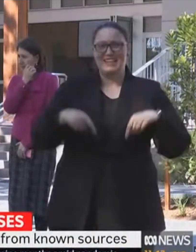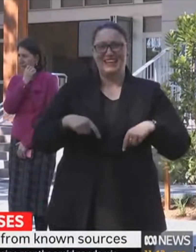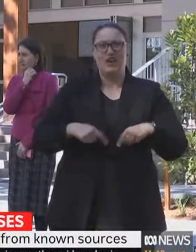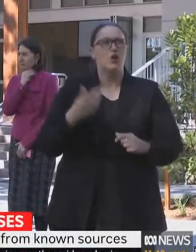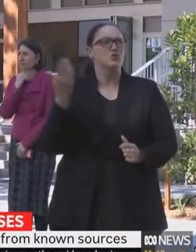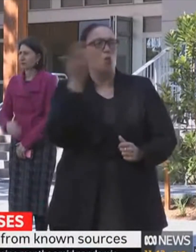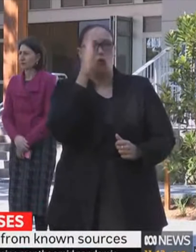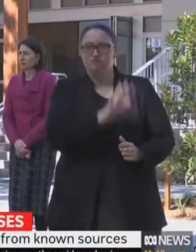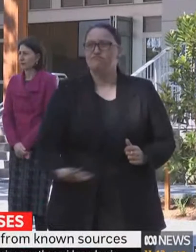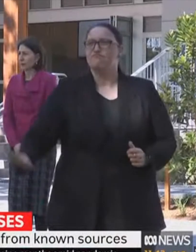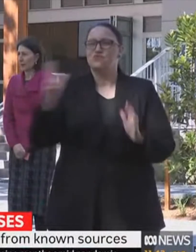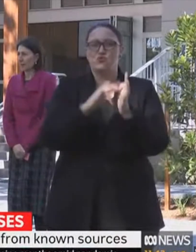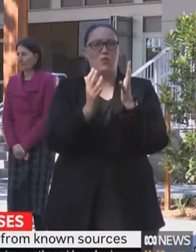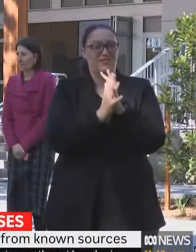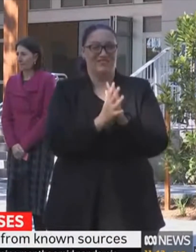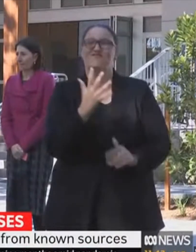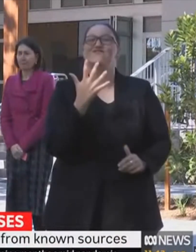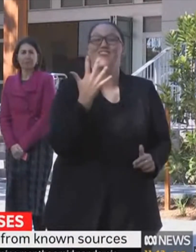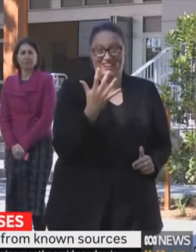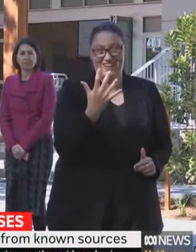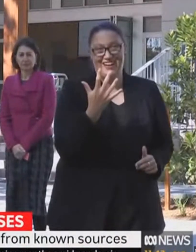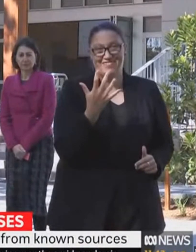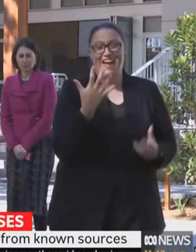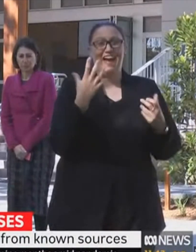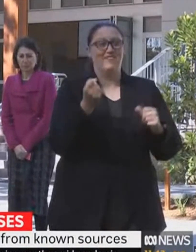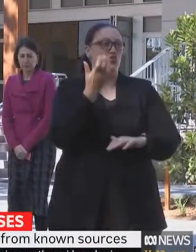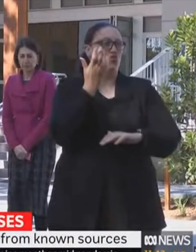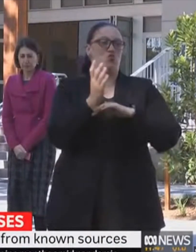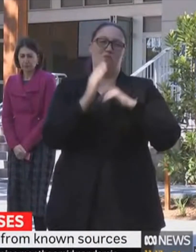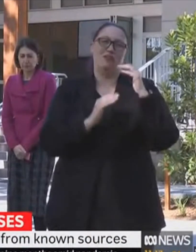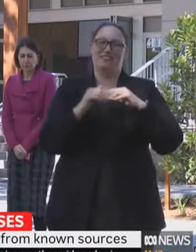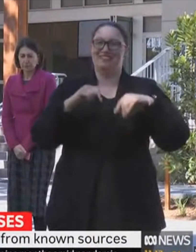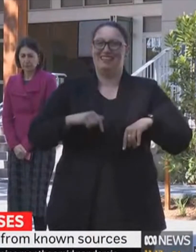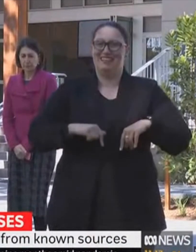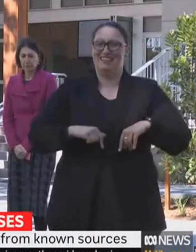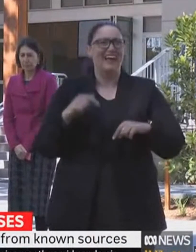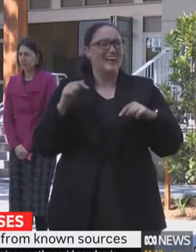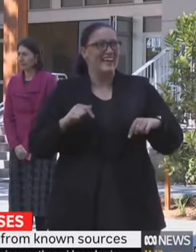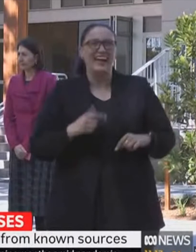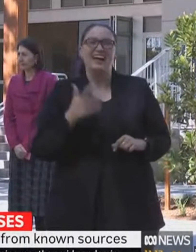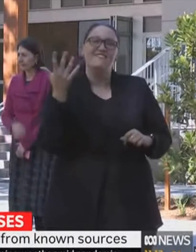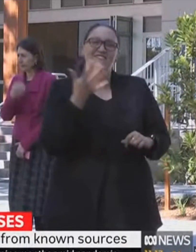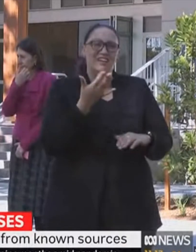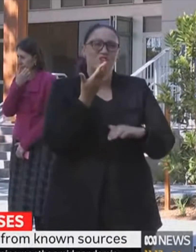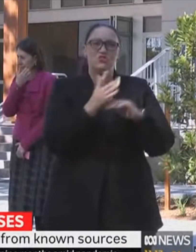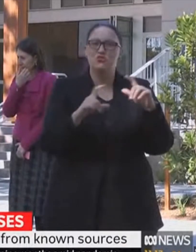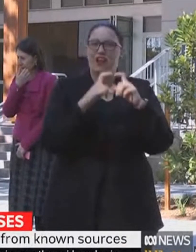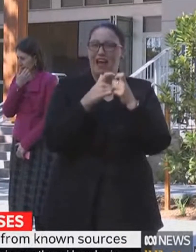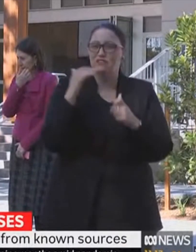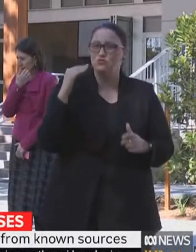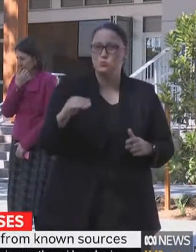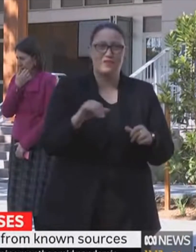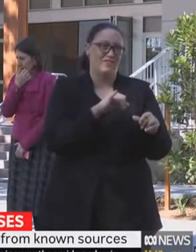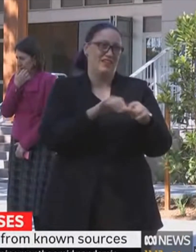of our schools across the state, including here at Ku-ring-gai High School, coming into brand new facilities. Here we've got 15 new classrooms, a fantastic